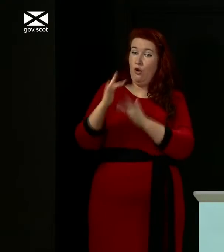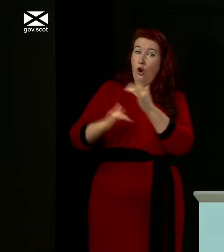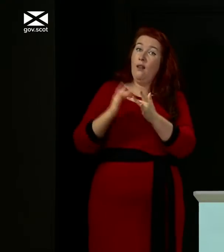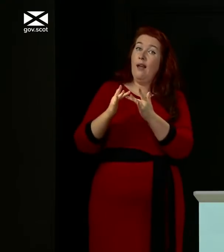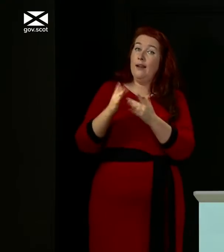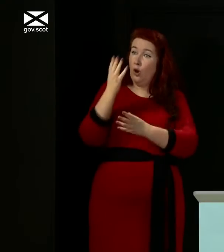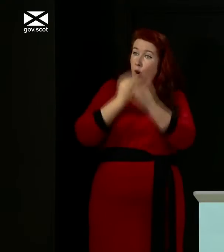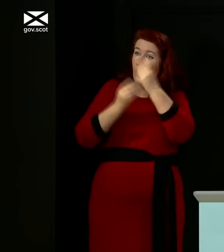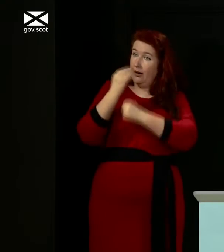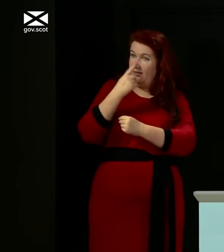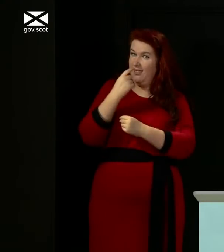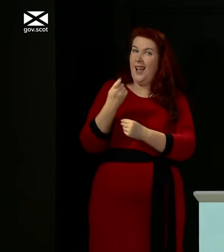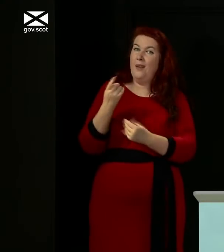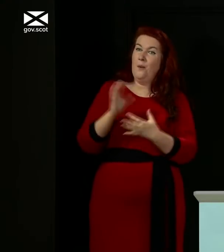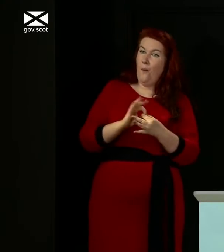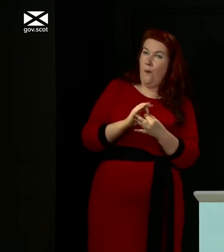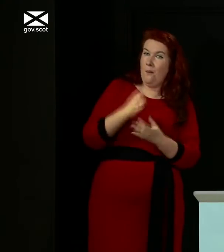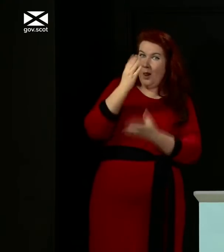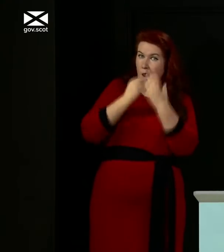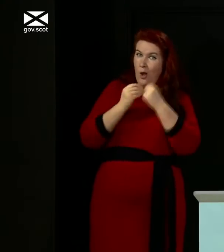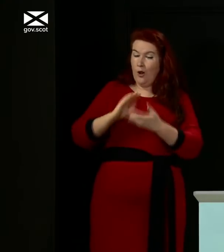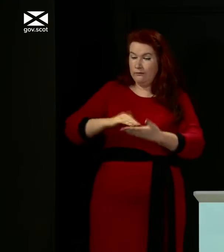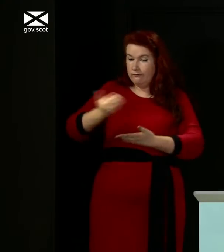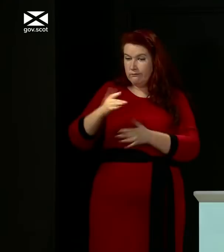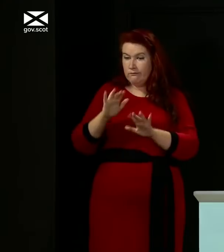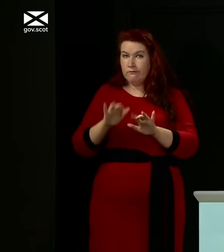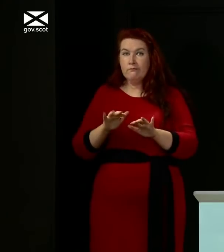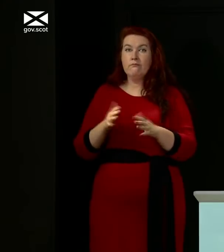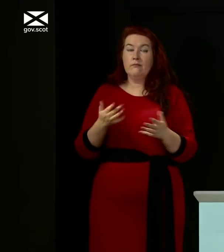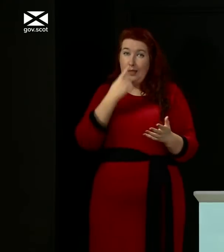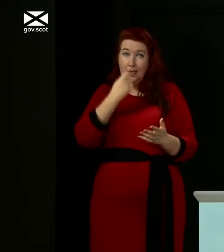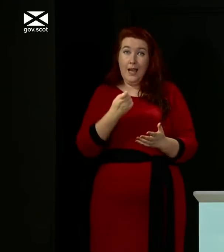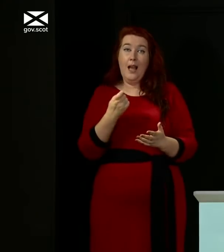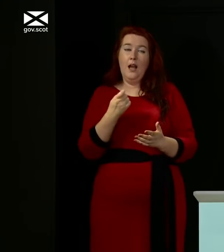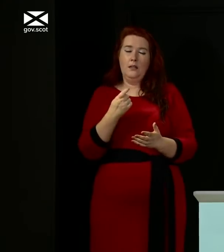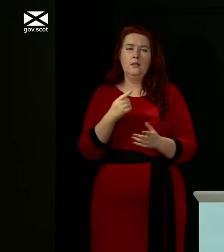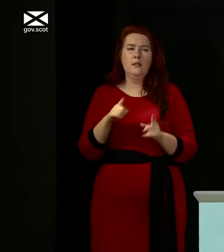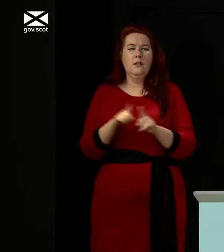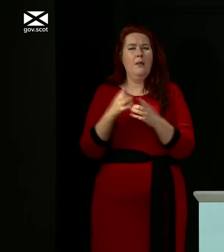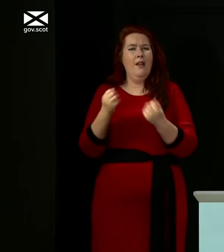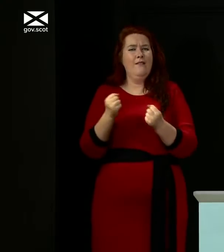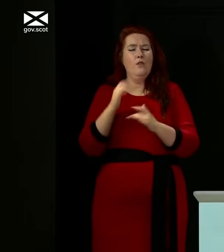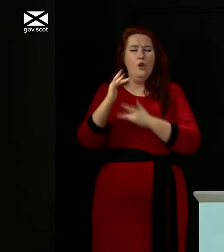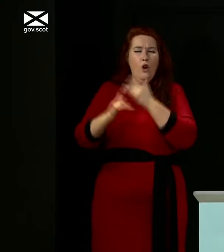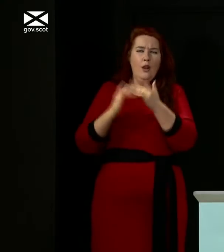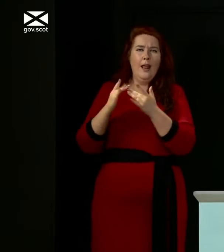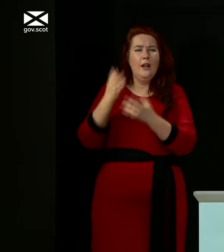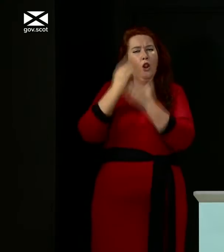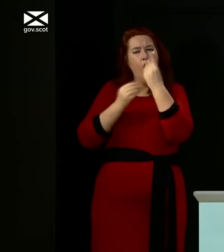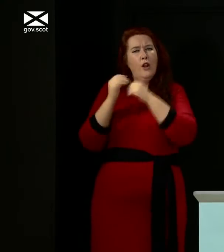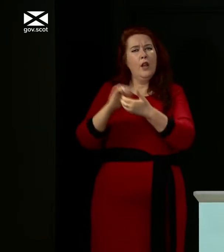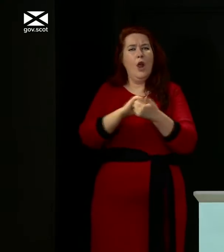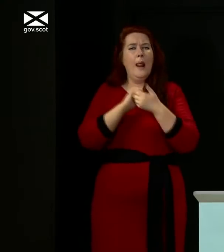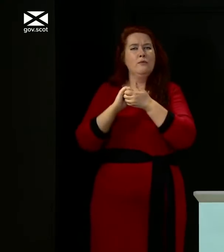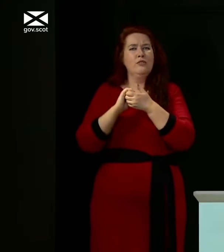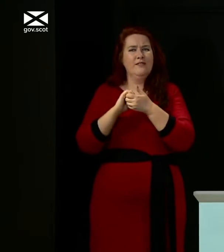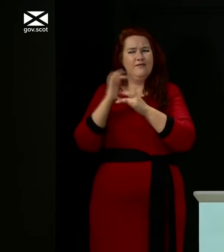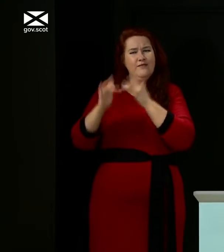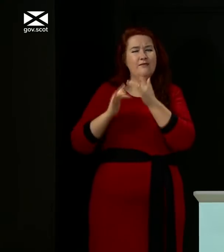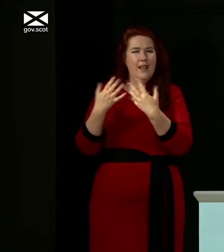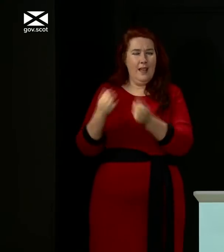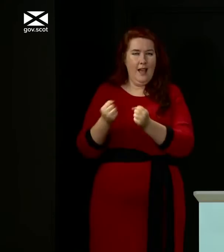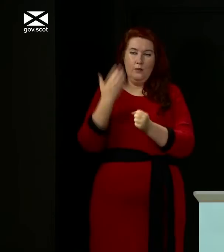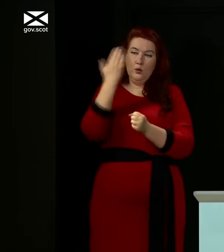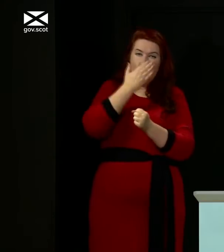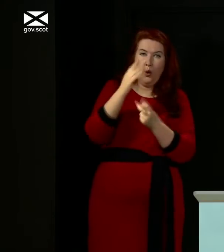detailed some of the developments on this in Parliament yesterday through the online learning collaborative that involves